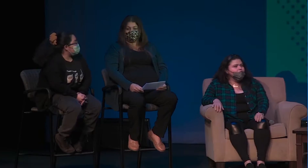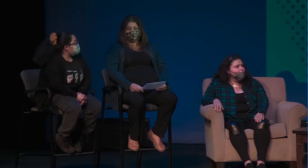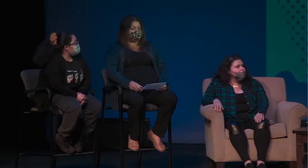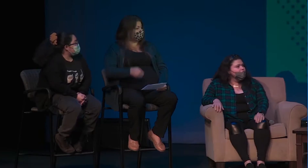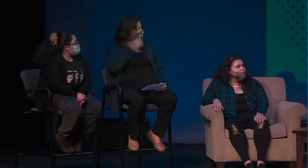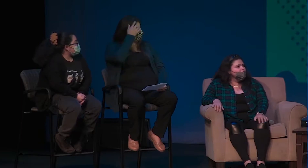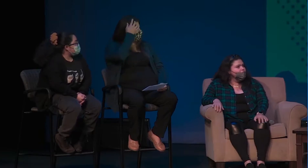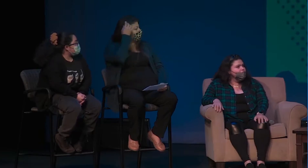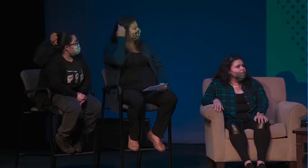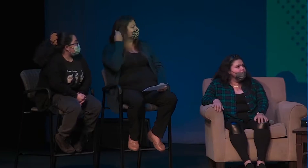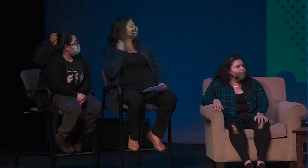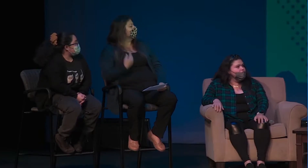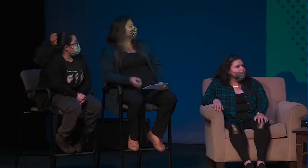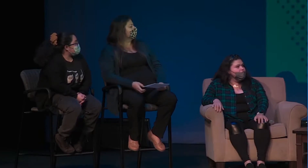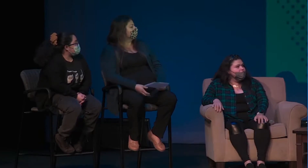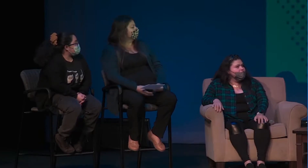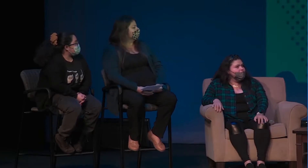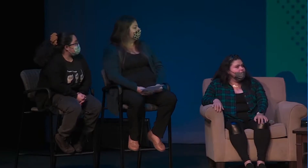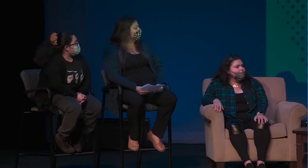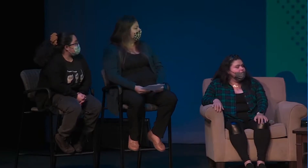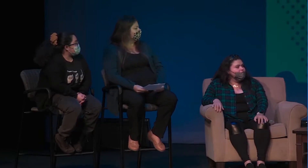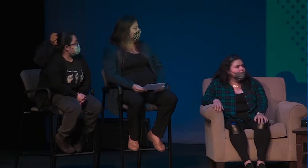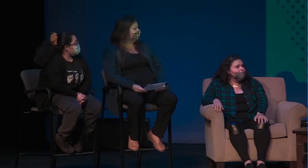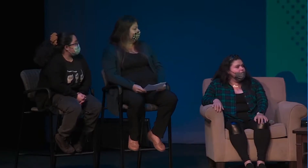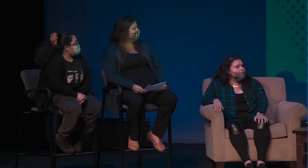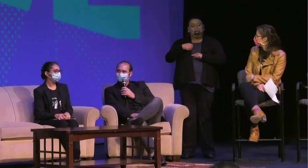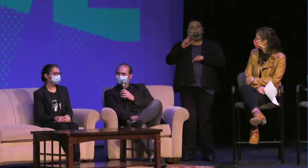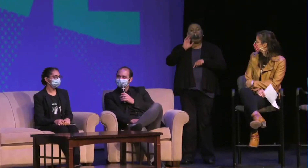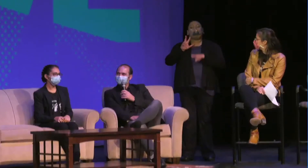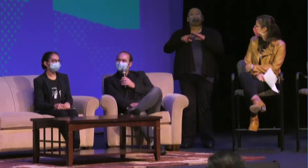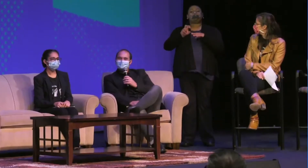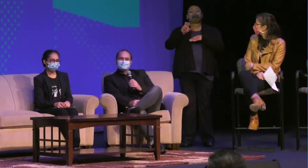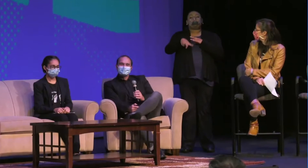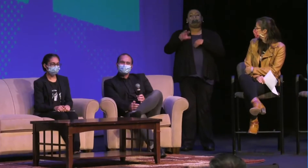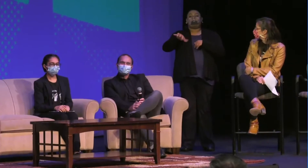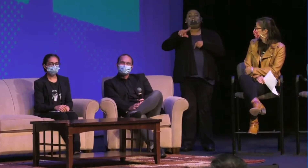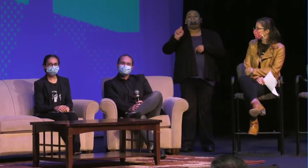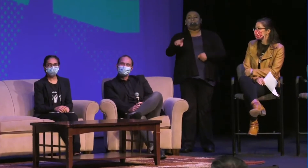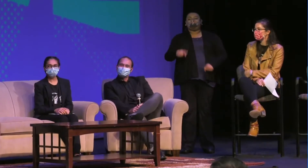I don't know how much that movie applied to me personally. I might skip on that